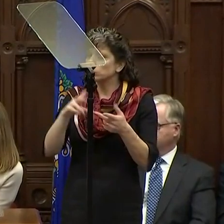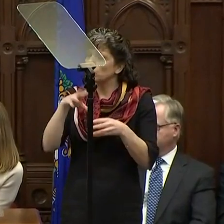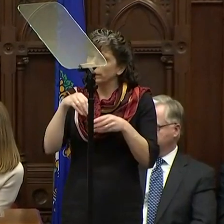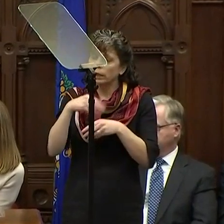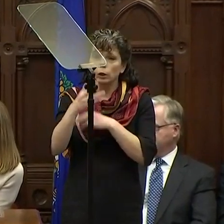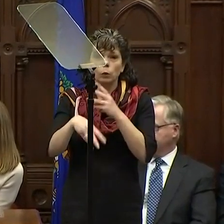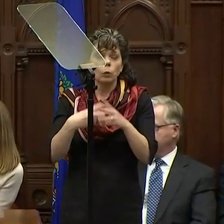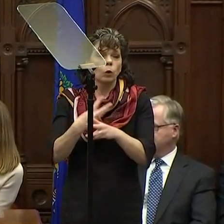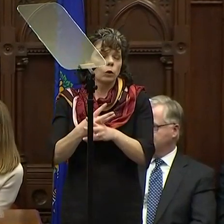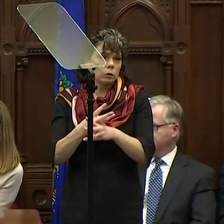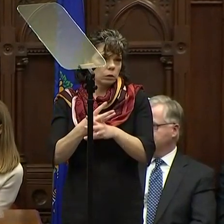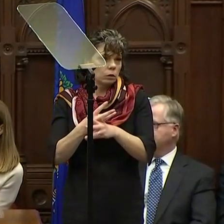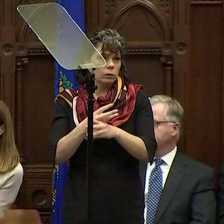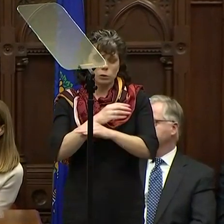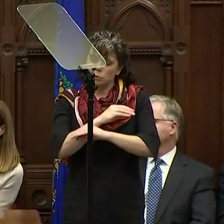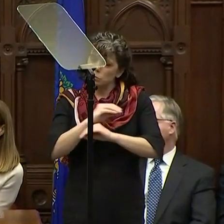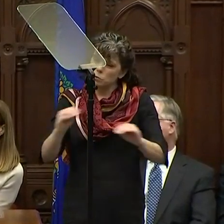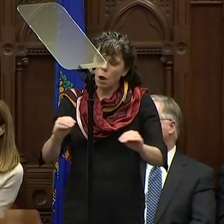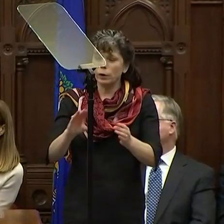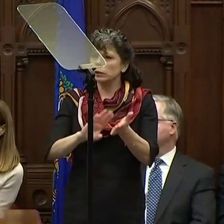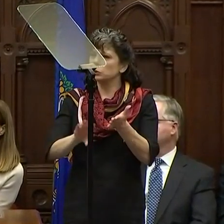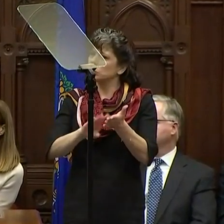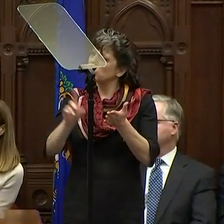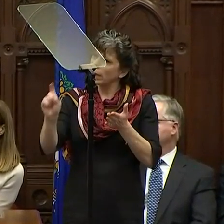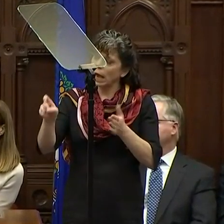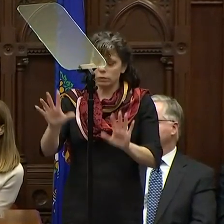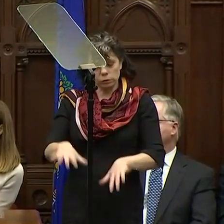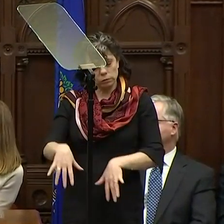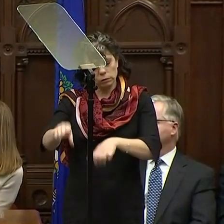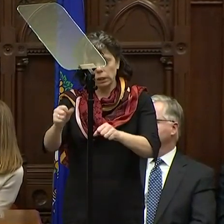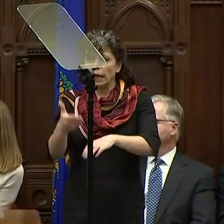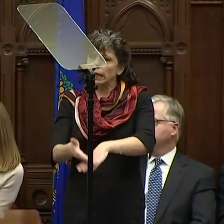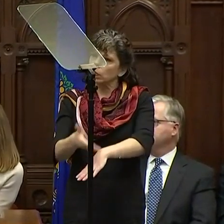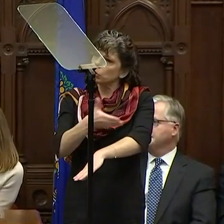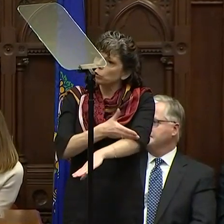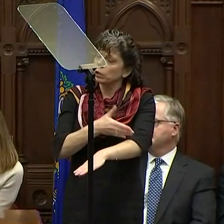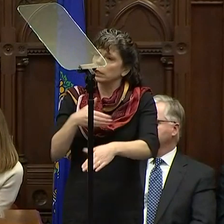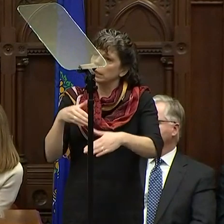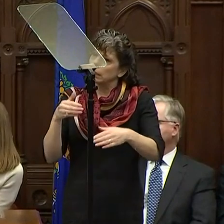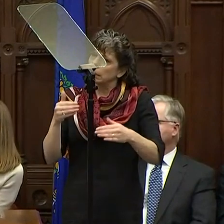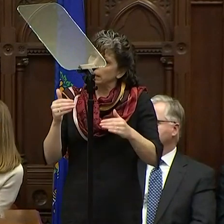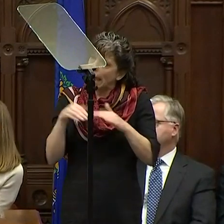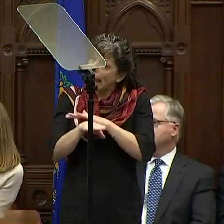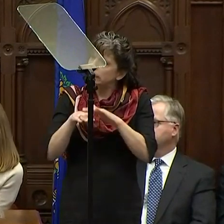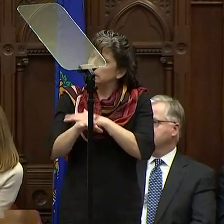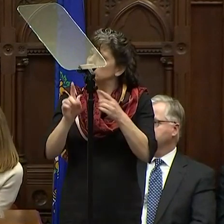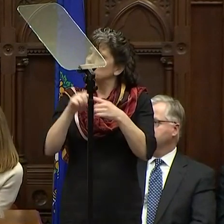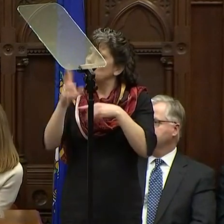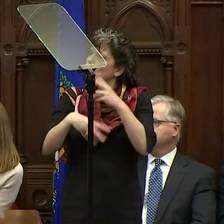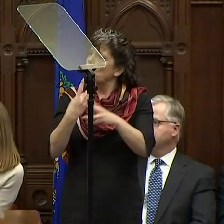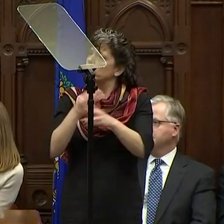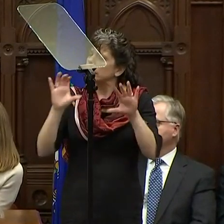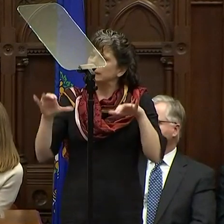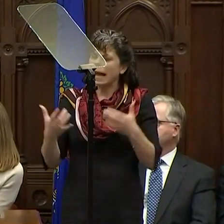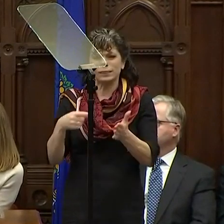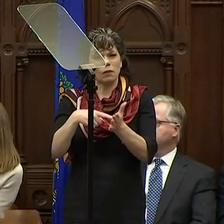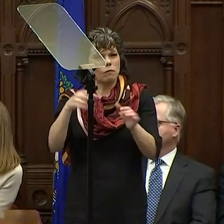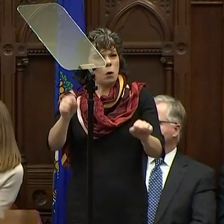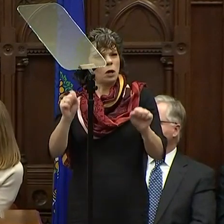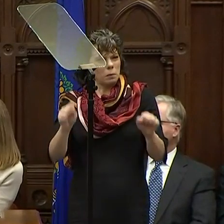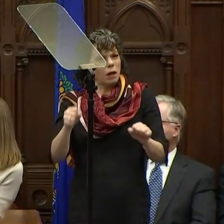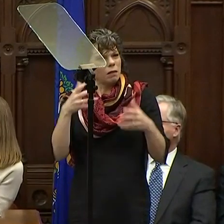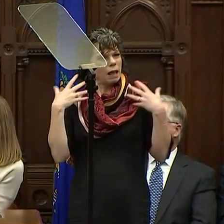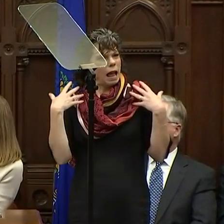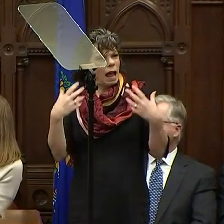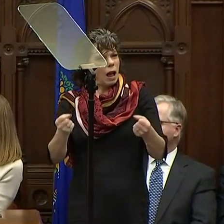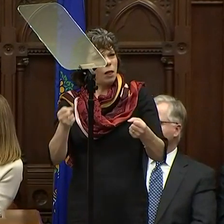world. So no excuse. We got to take the lead on increasing access to world-class, affordable health care by shining a light